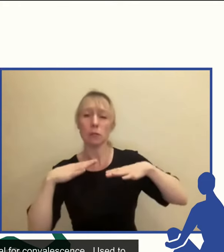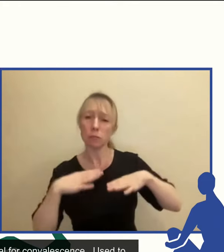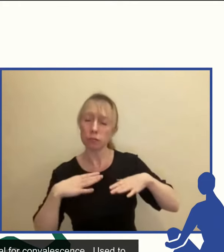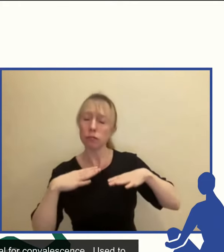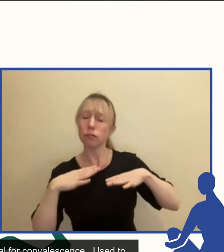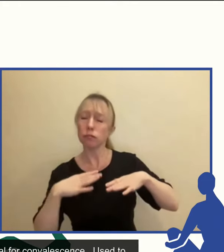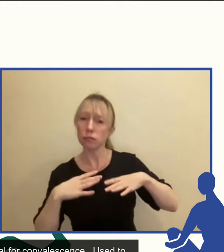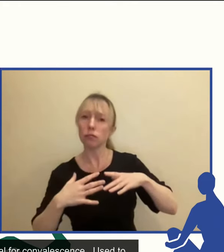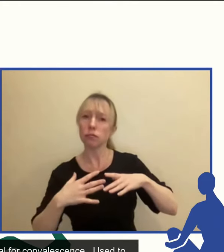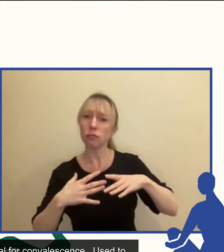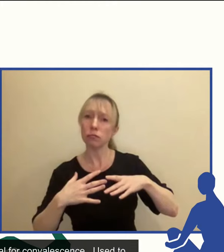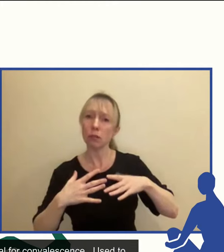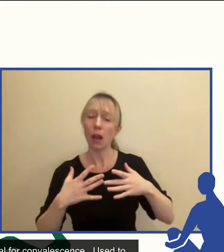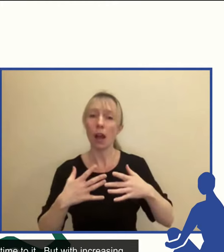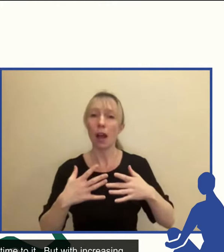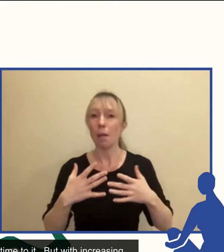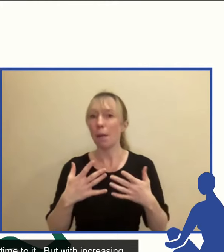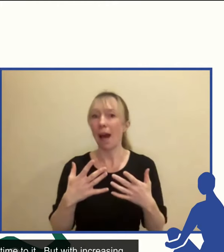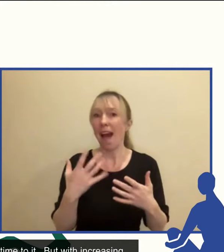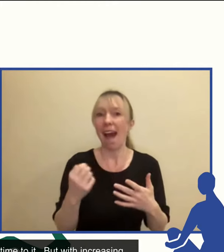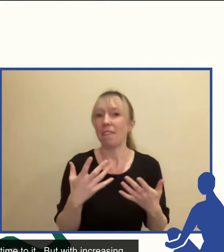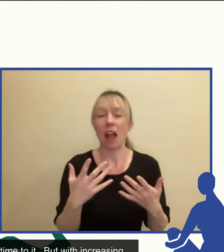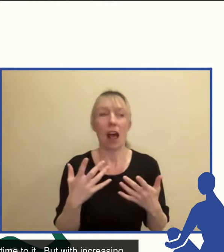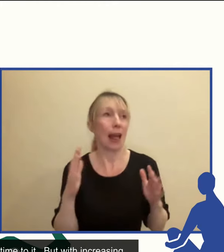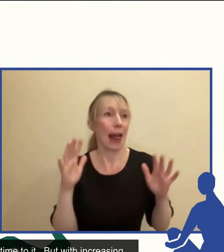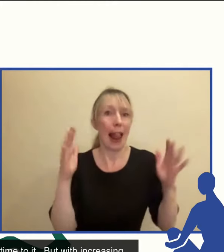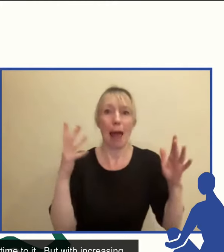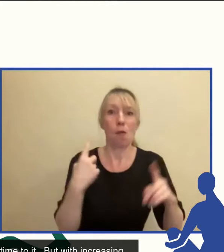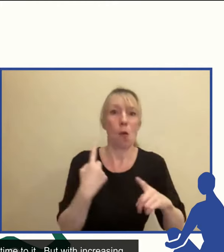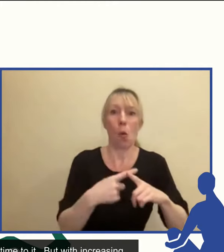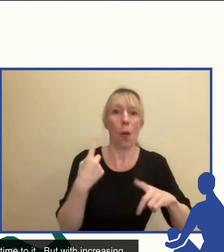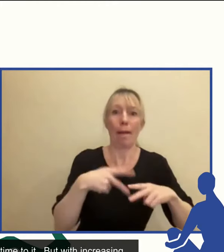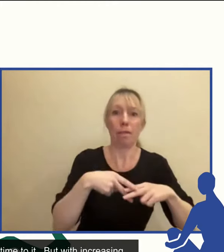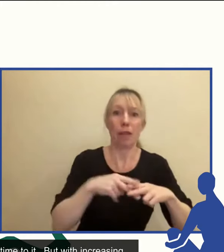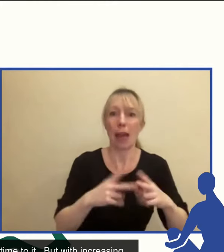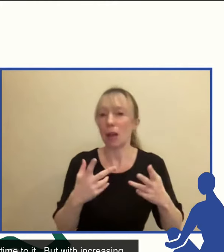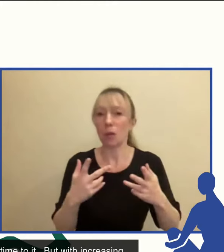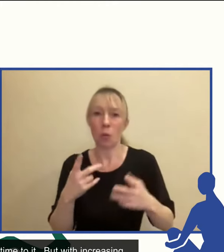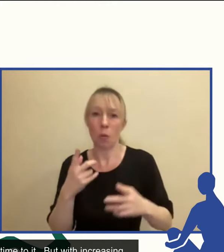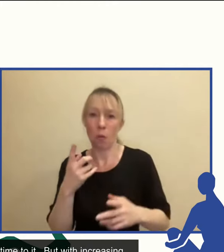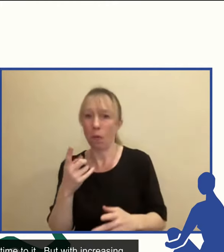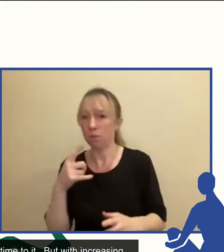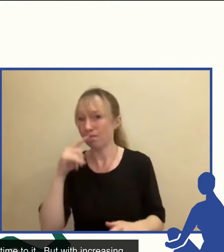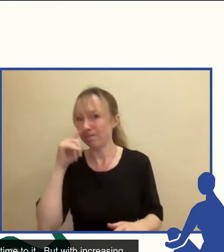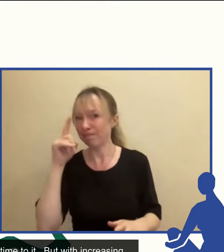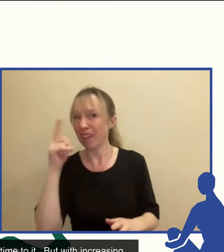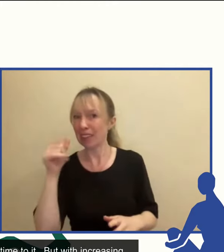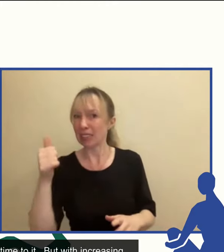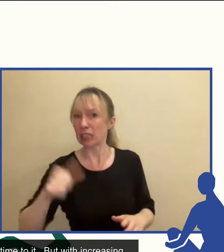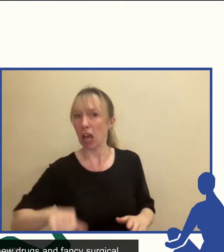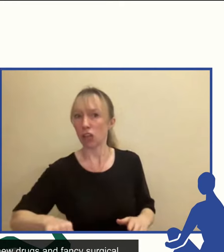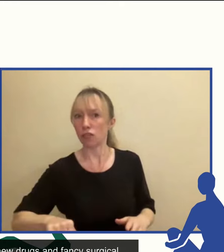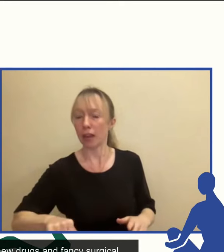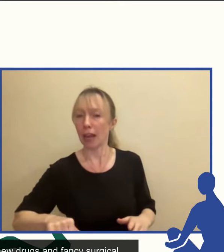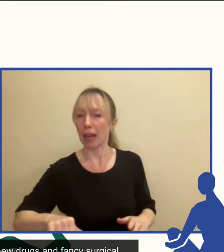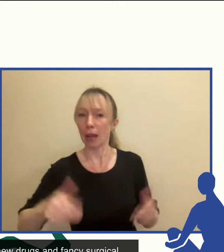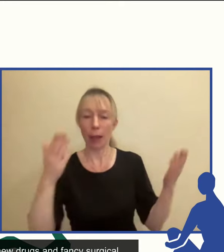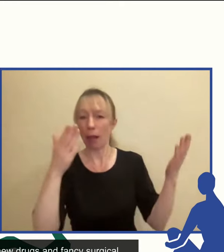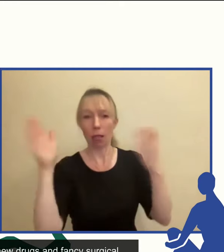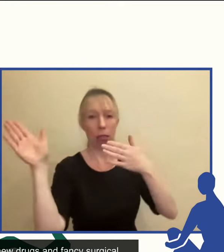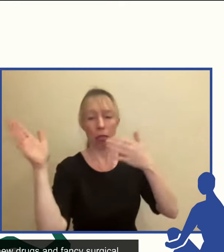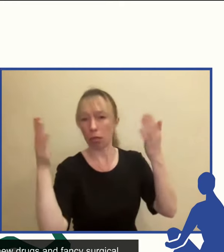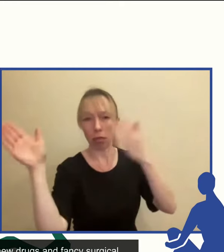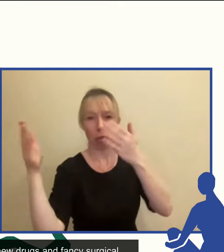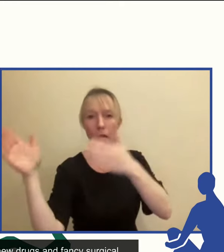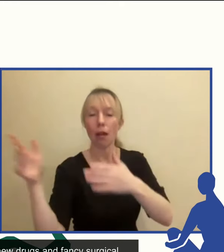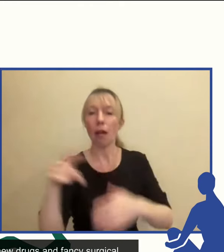on glamorous technical fixes, on new drugs, on fancy surgical procedures, I think people began to think all